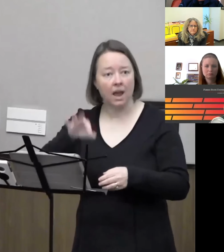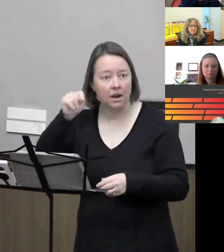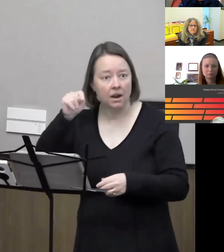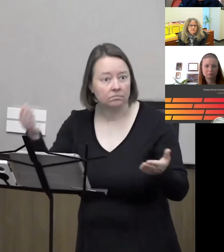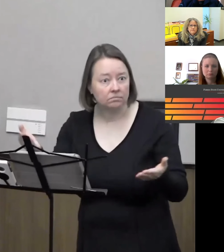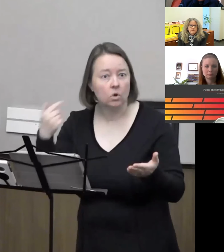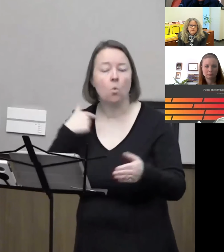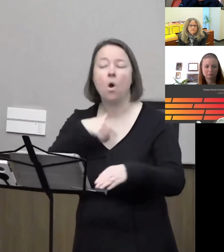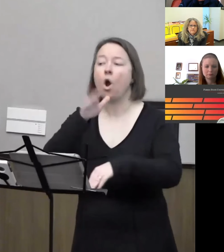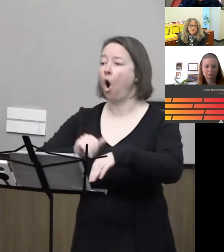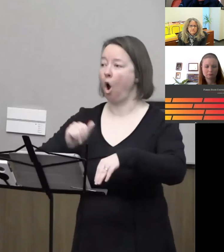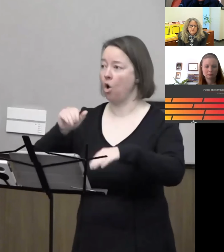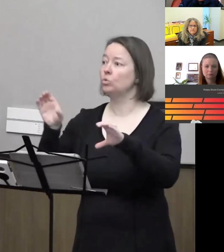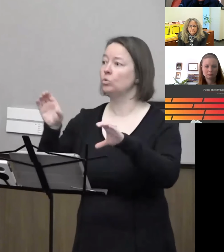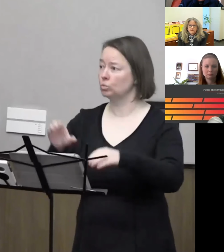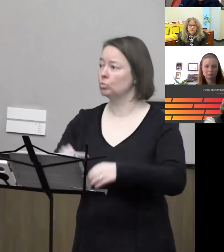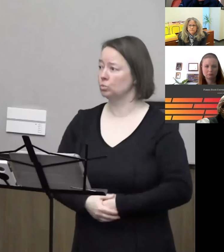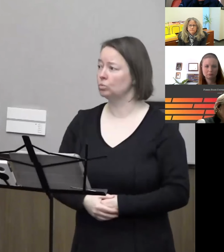are called to do.